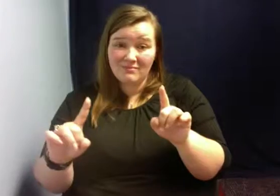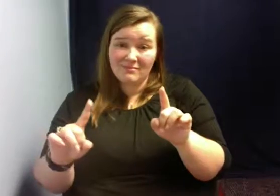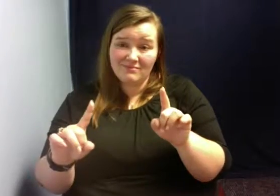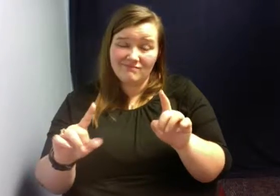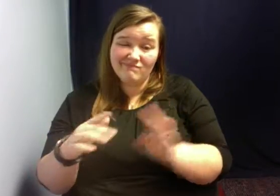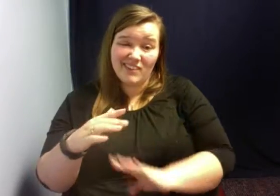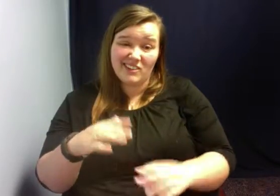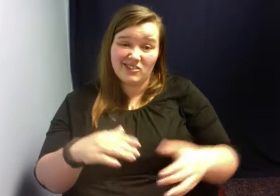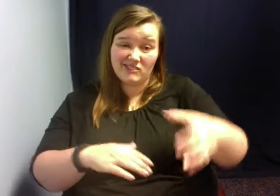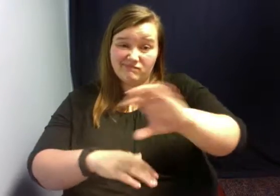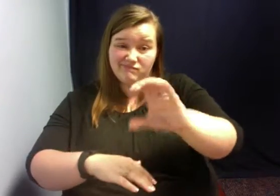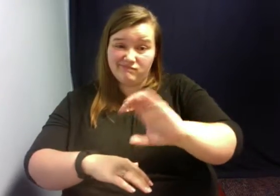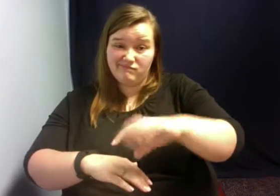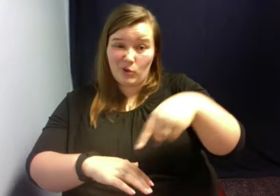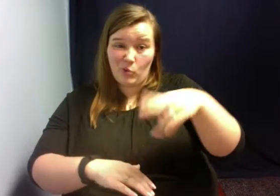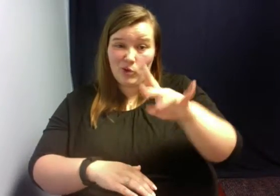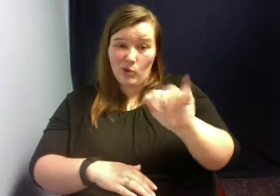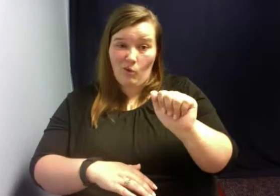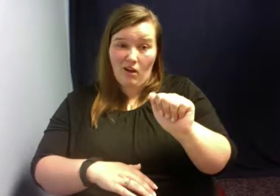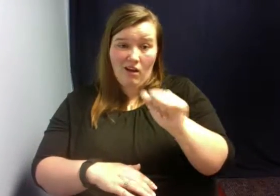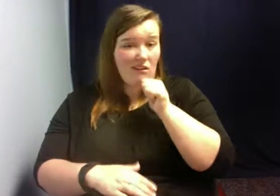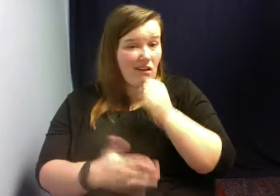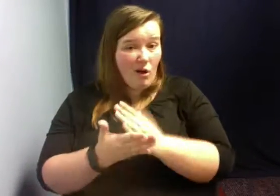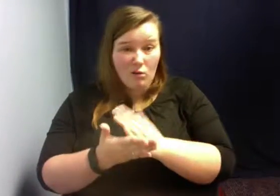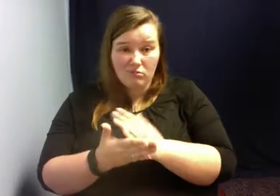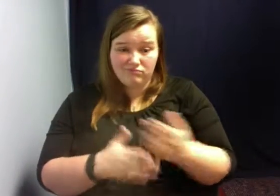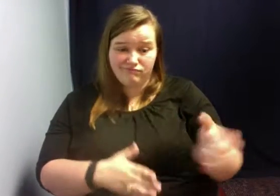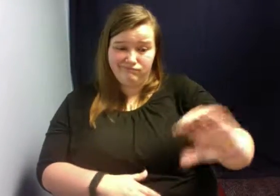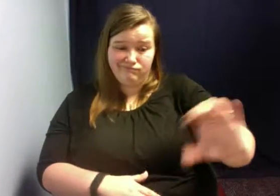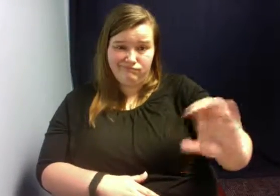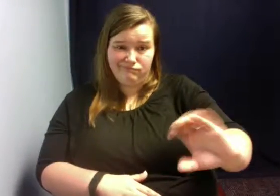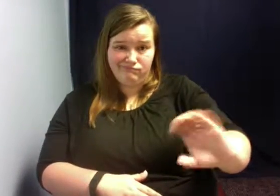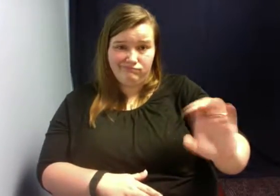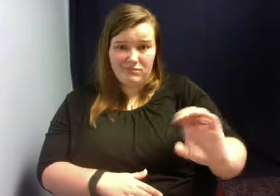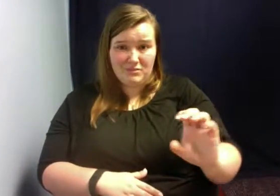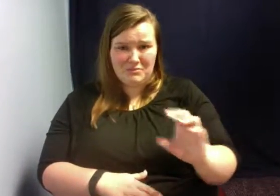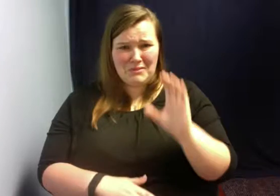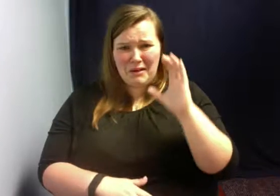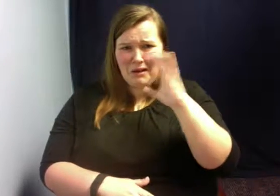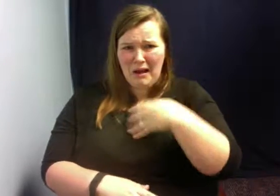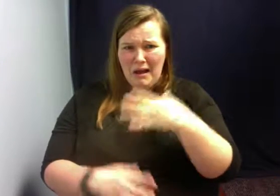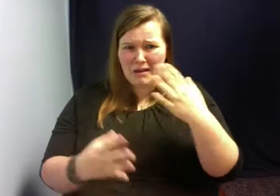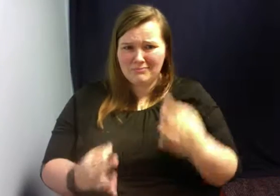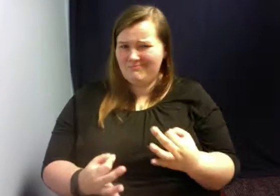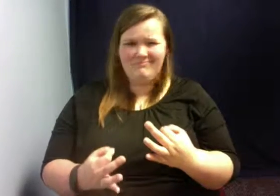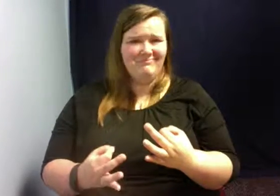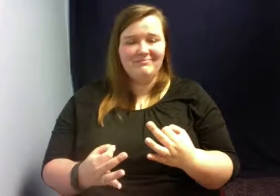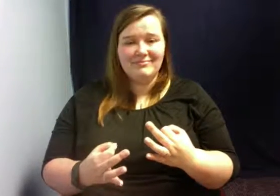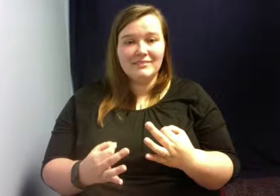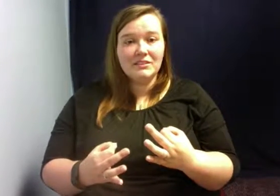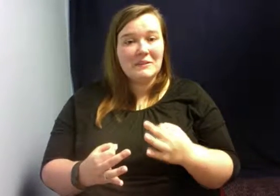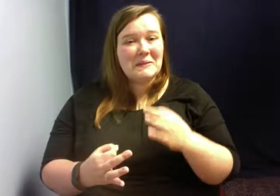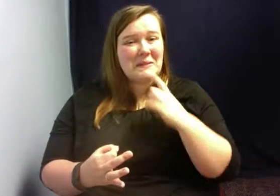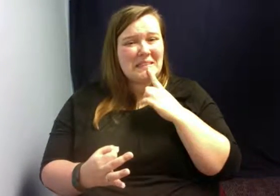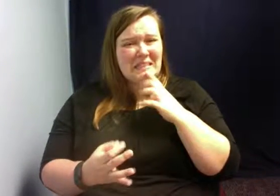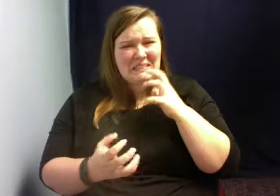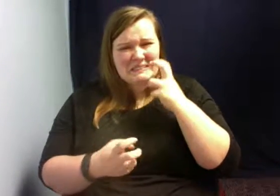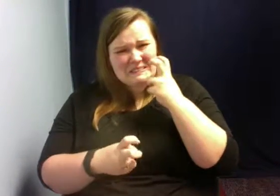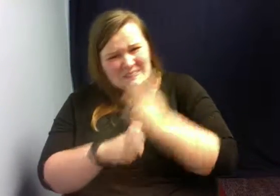threw in the quinoa pretty much uncooked into the dish. It was a strange choice, and it was super